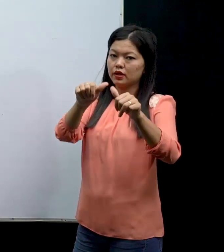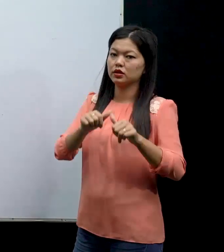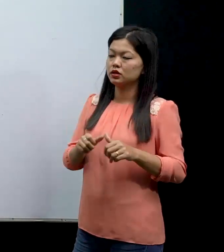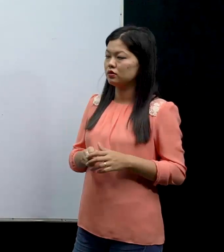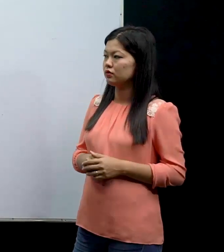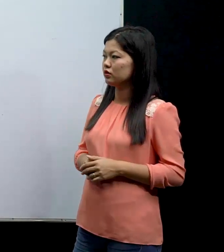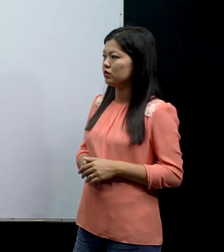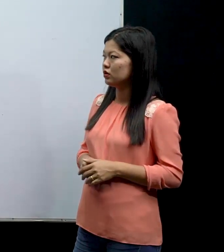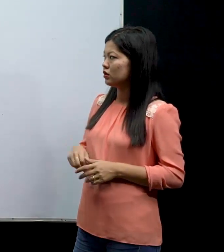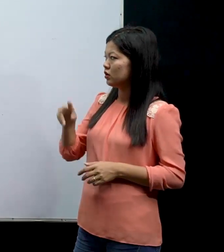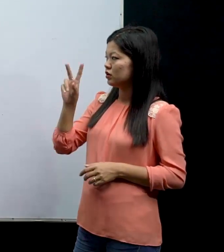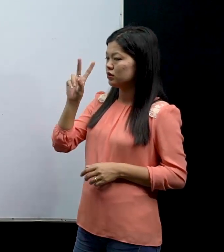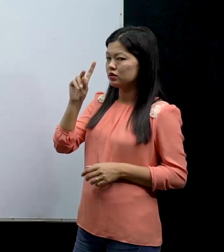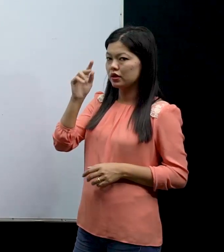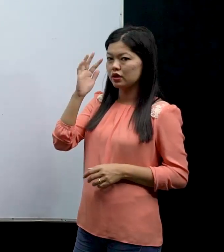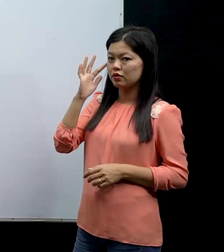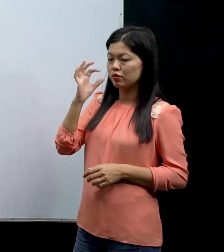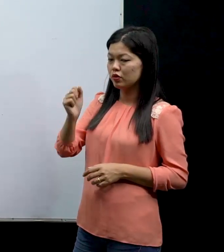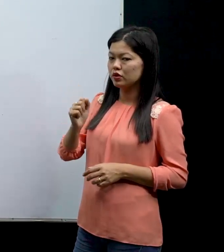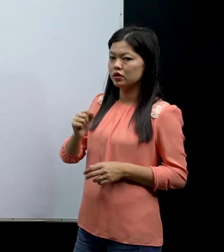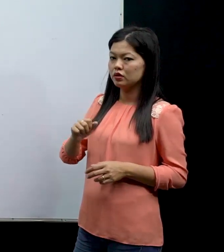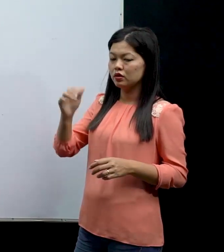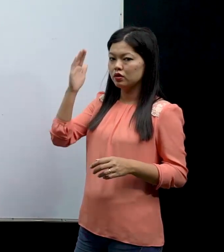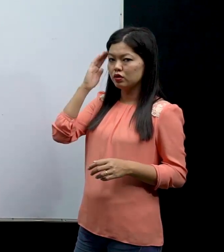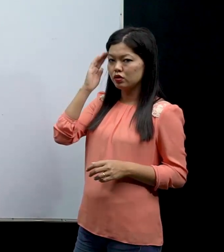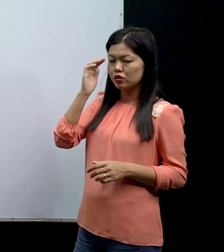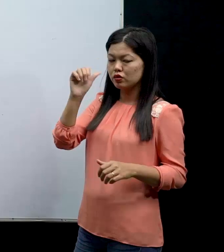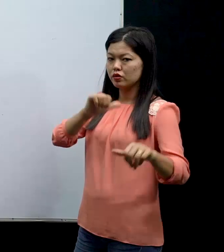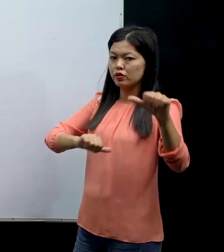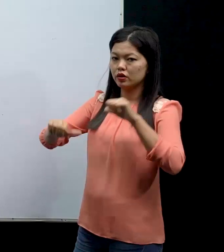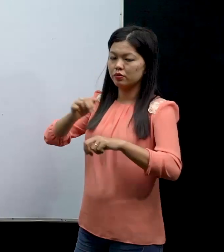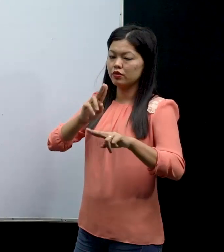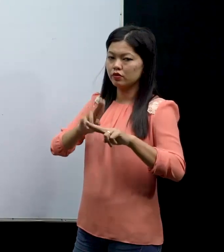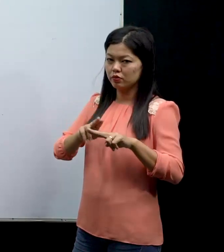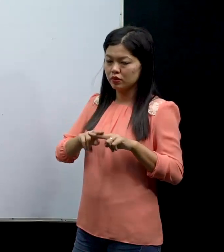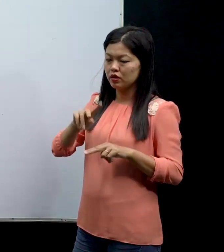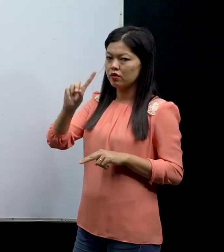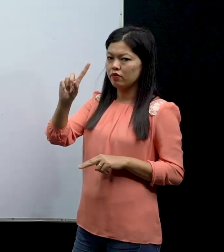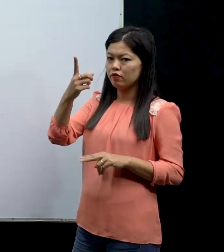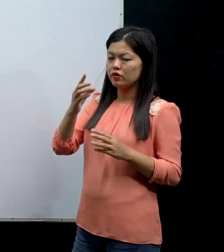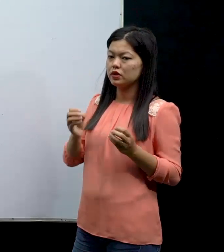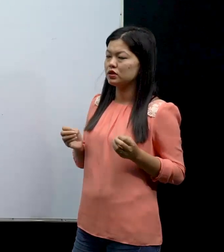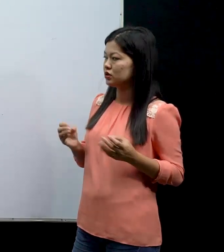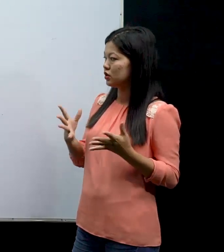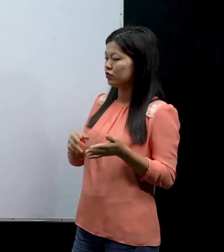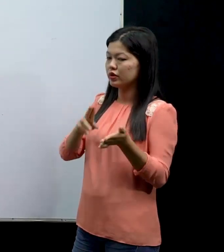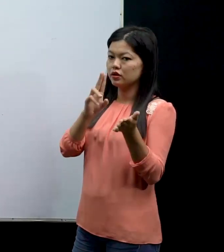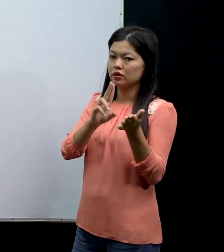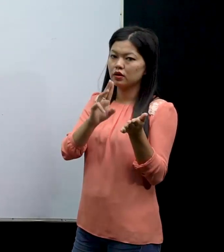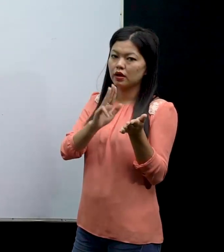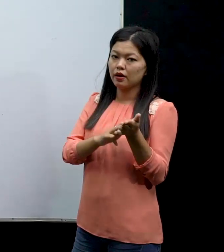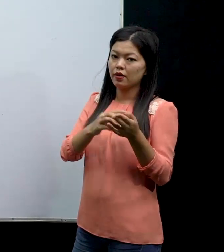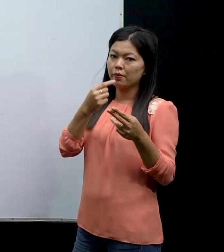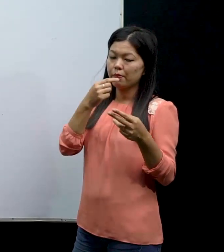thing which you have to follow while writing a chemical formula is you have to first write start with the metals. So now